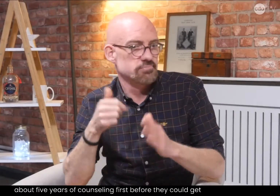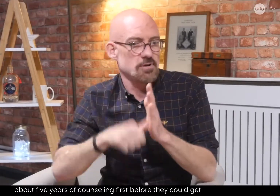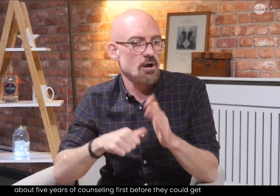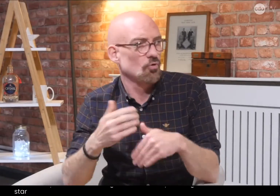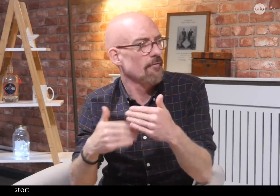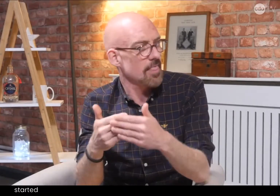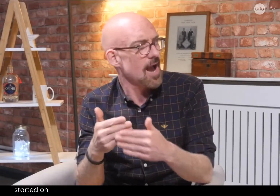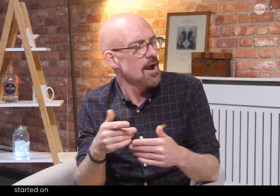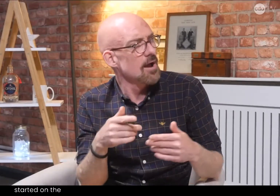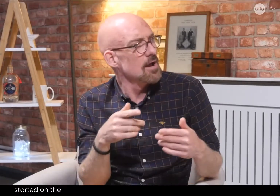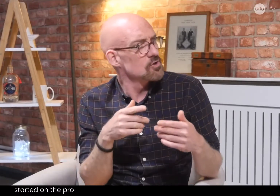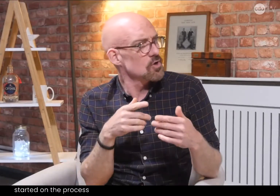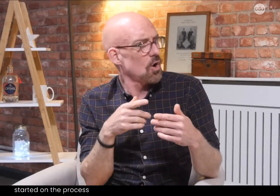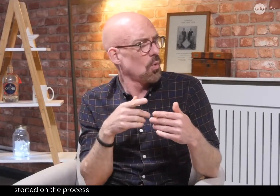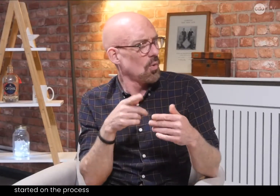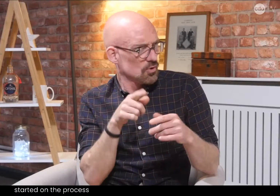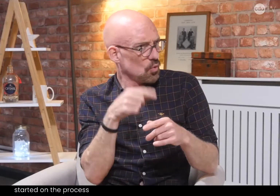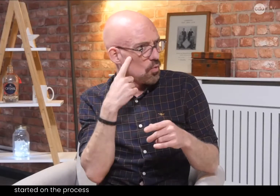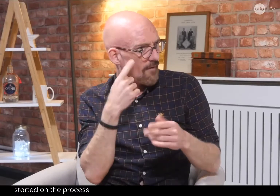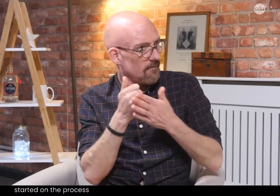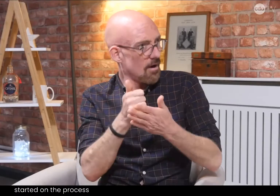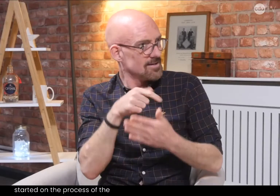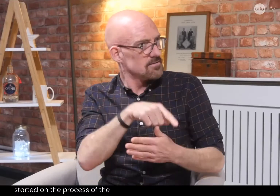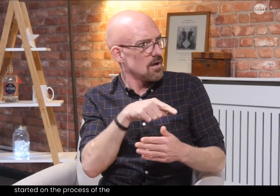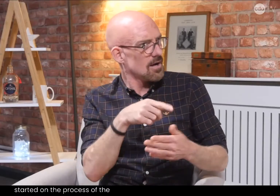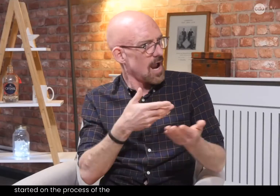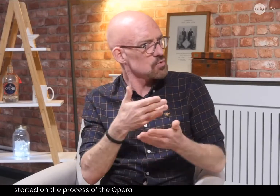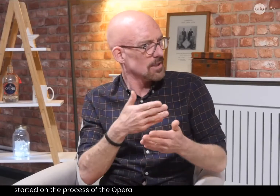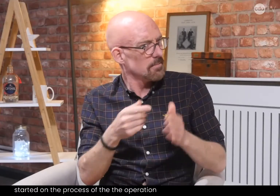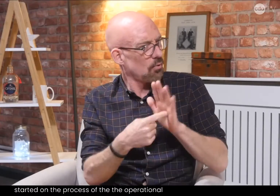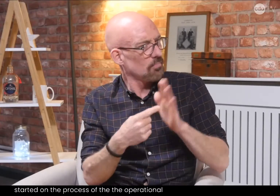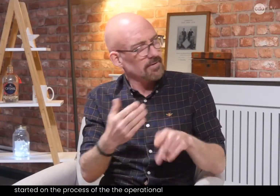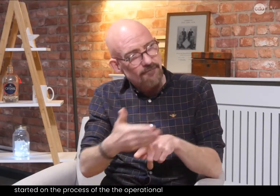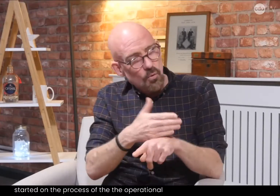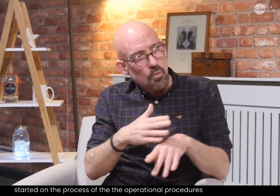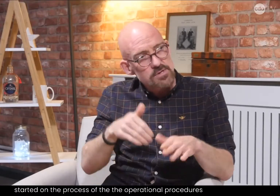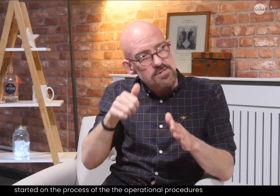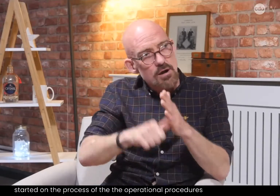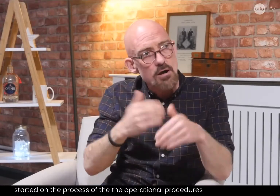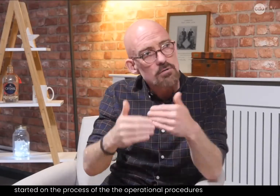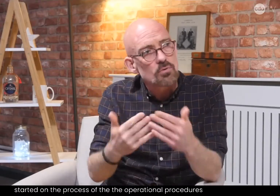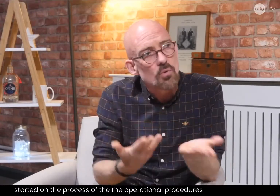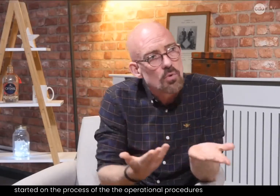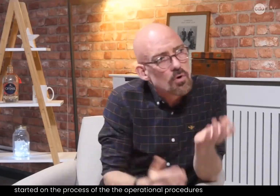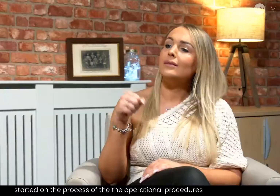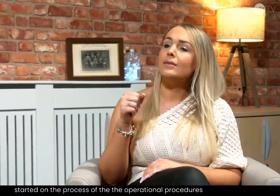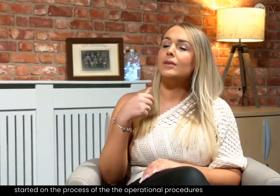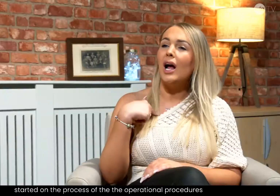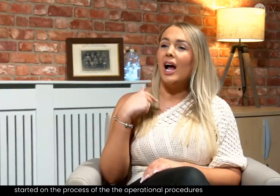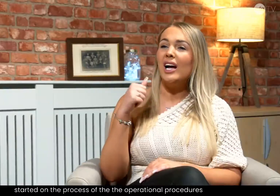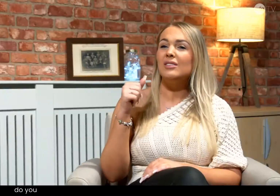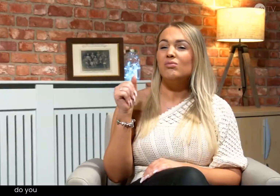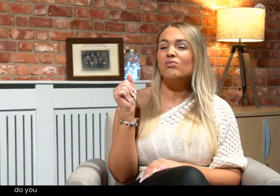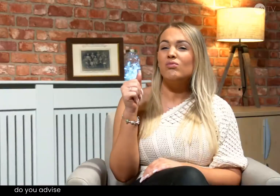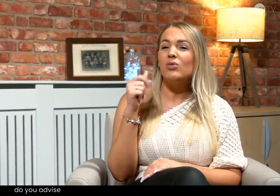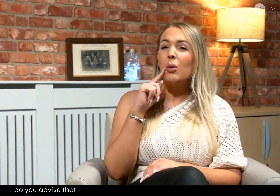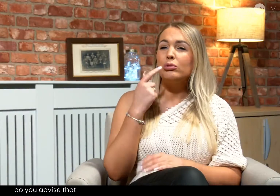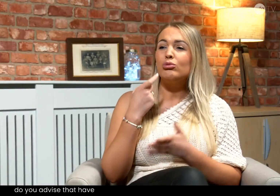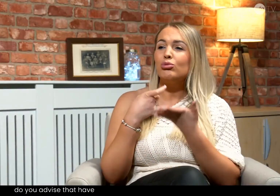process of the operational procedures. Do you advise that, to have counselling first?